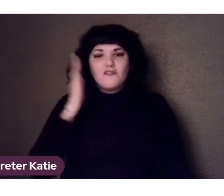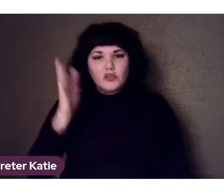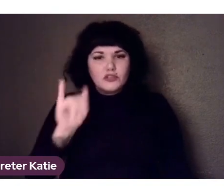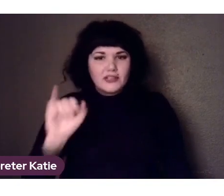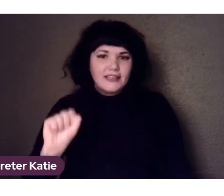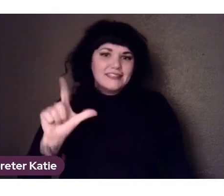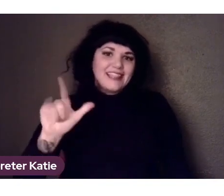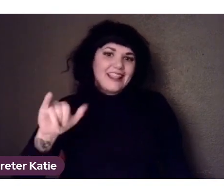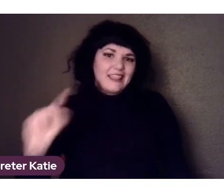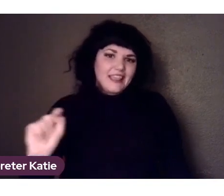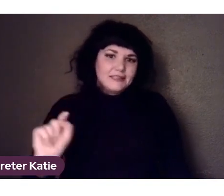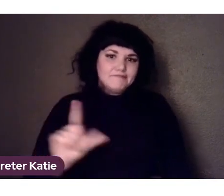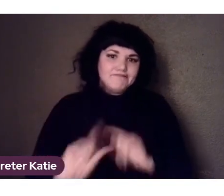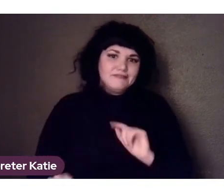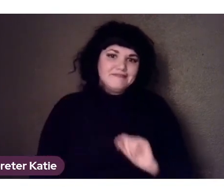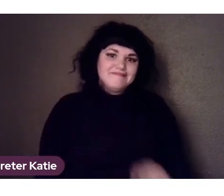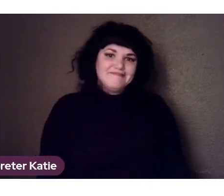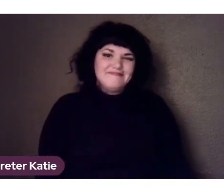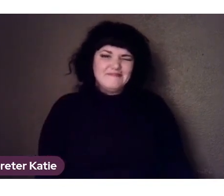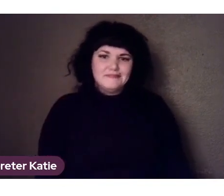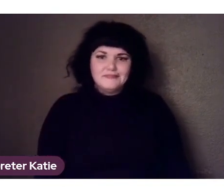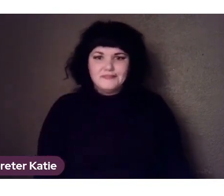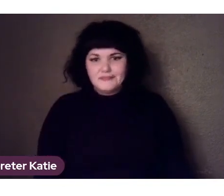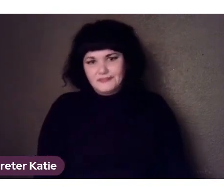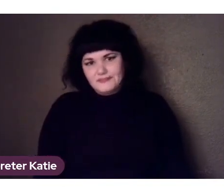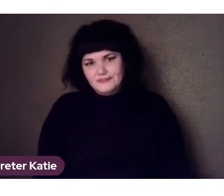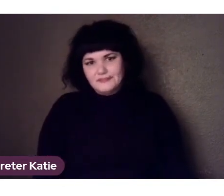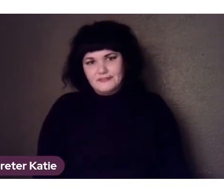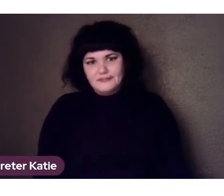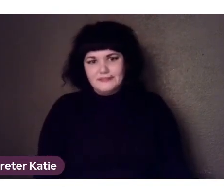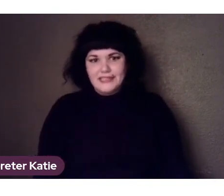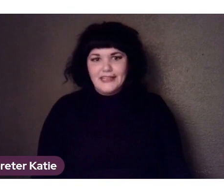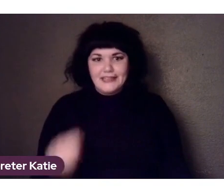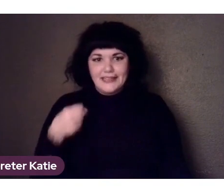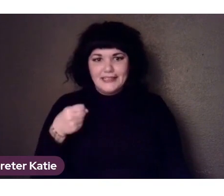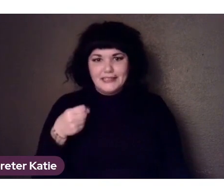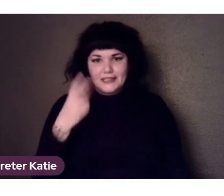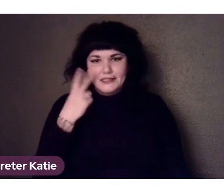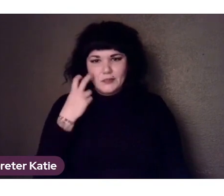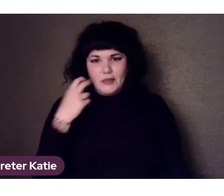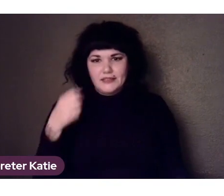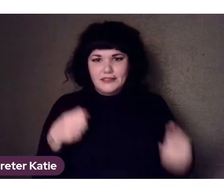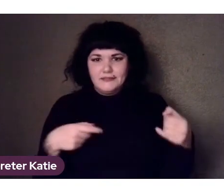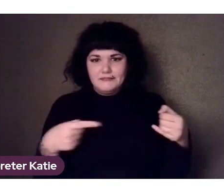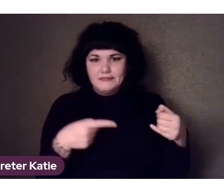So, and as suspected, I was right